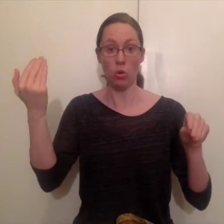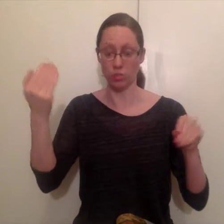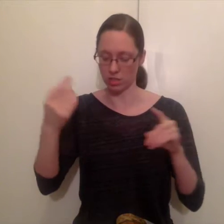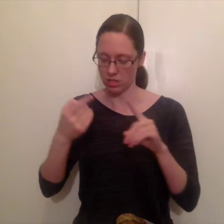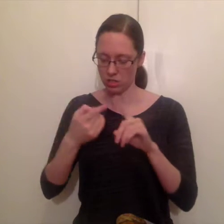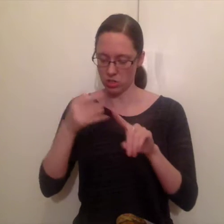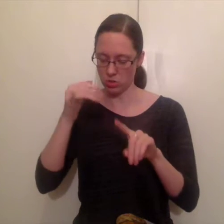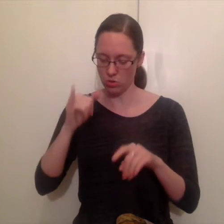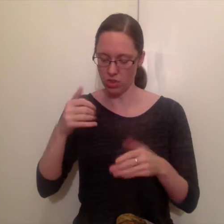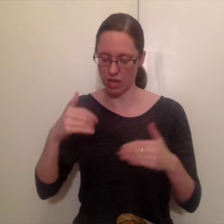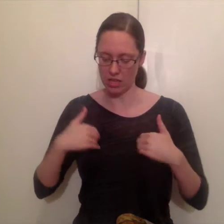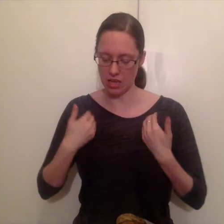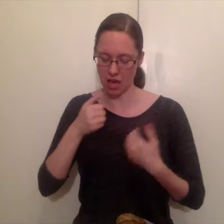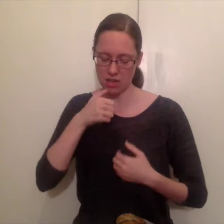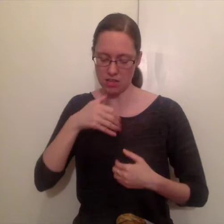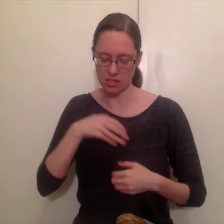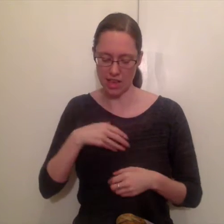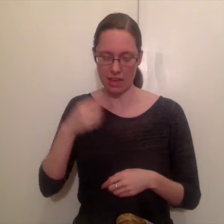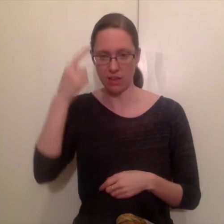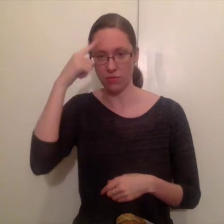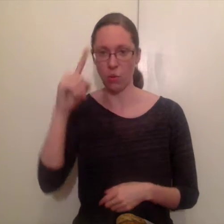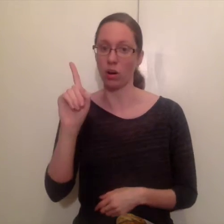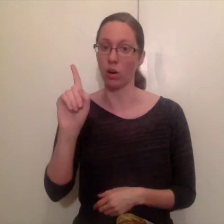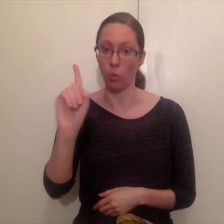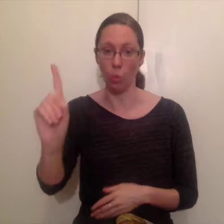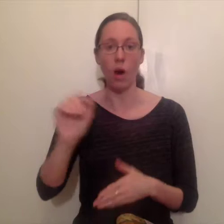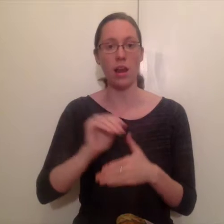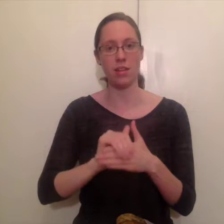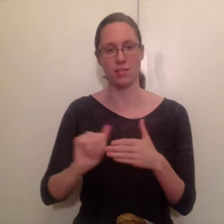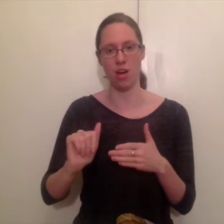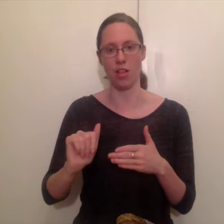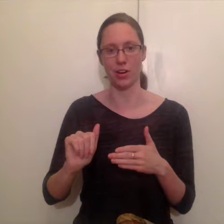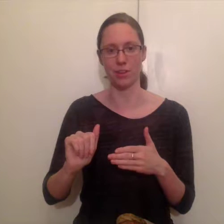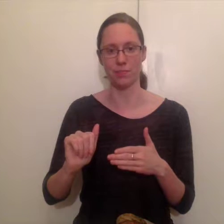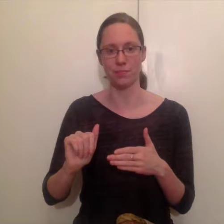"Sold to the young lady for $1.